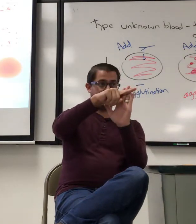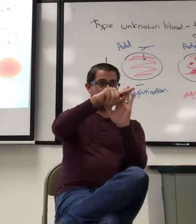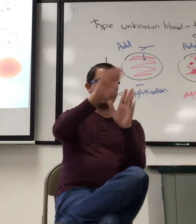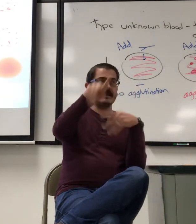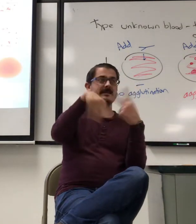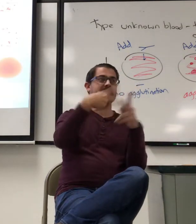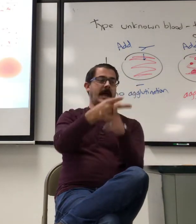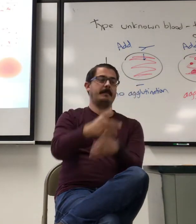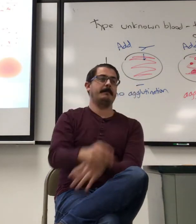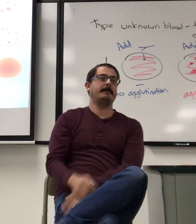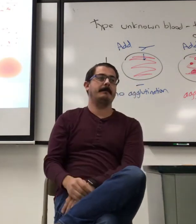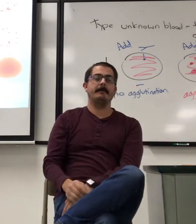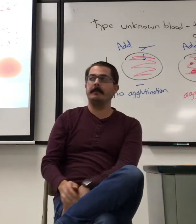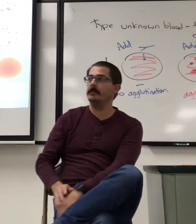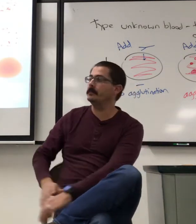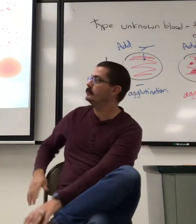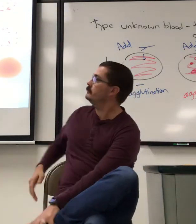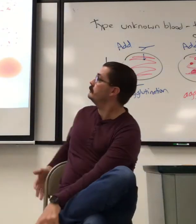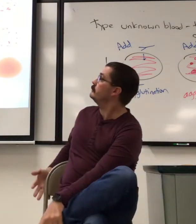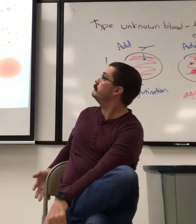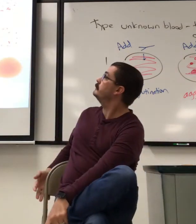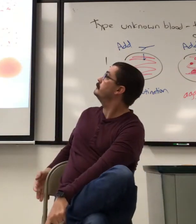type.